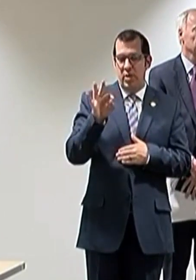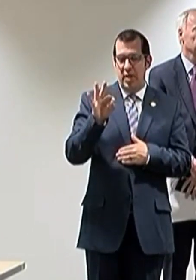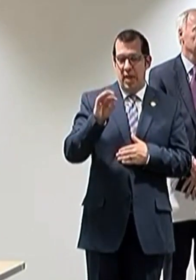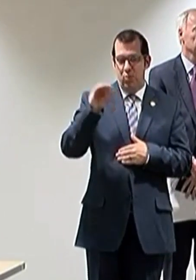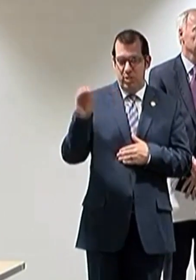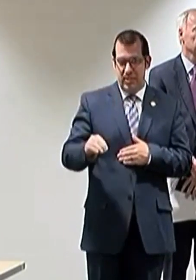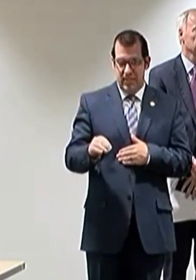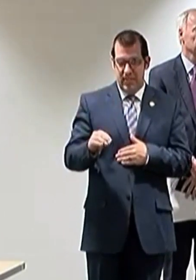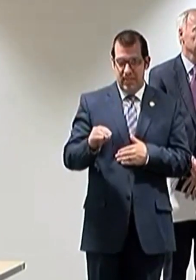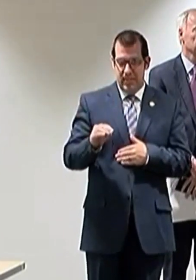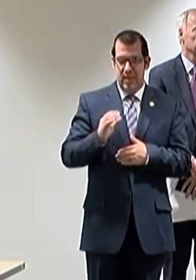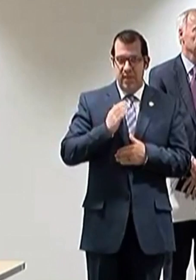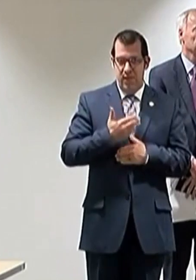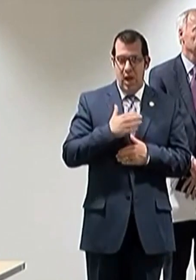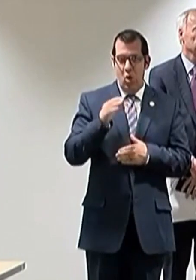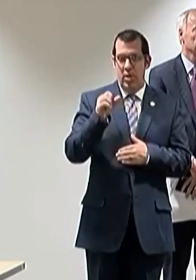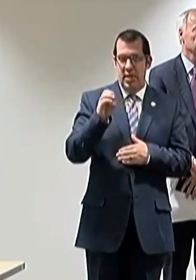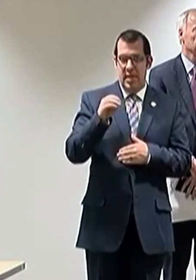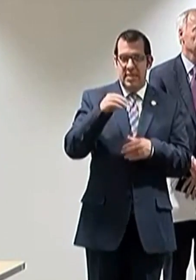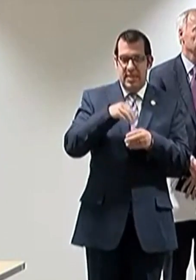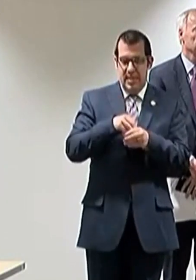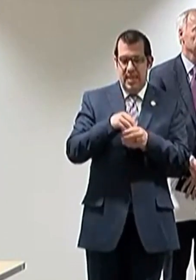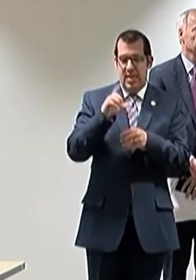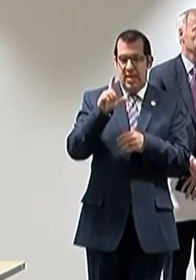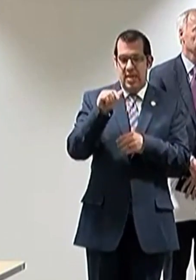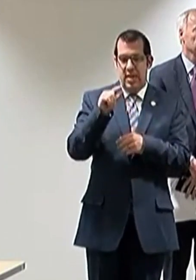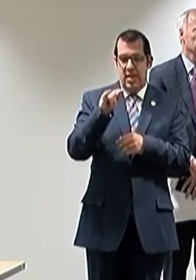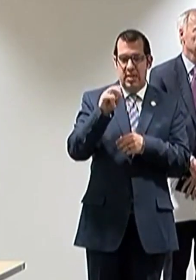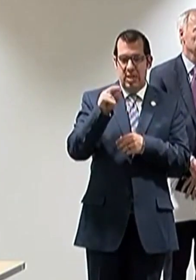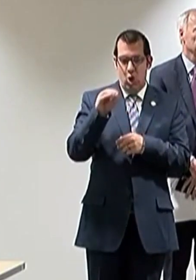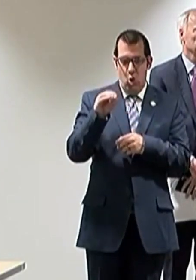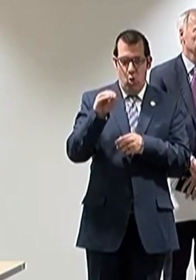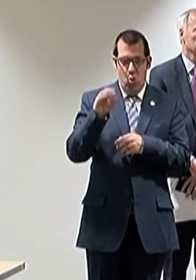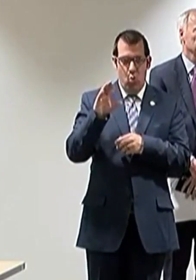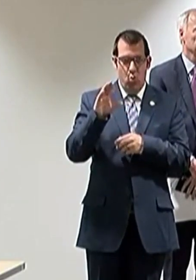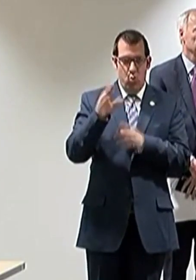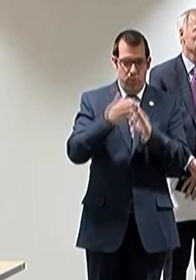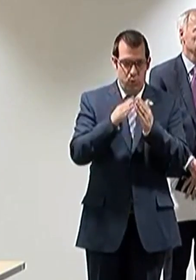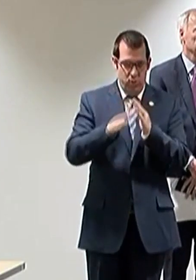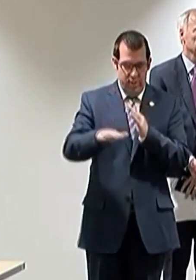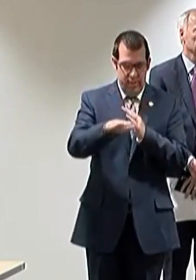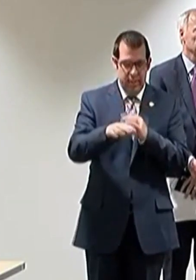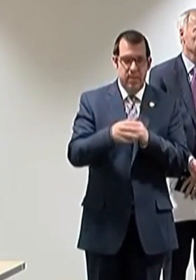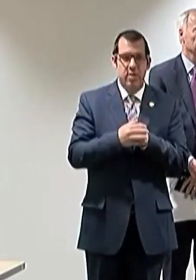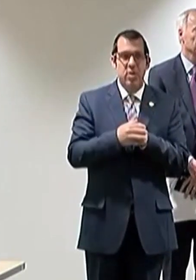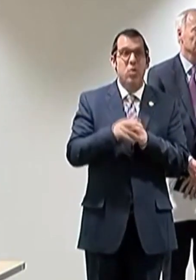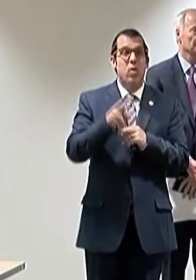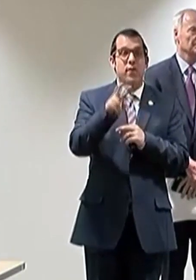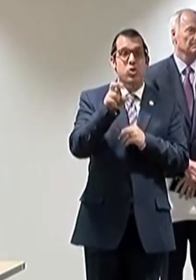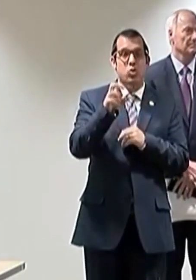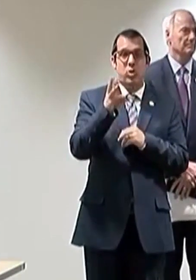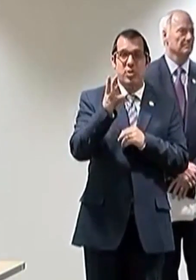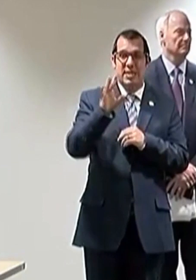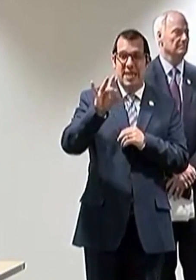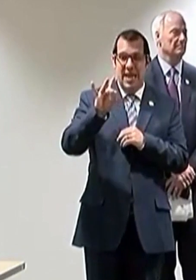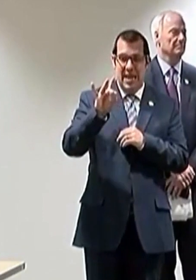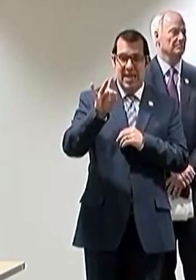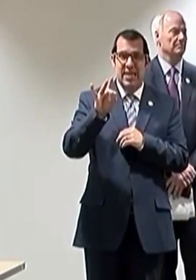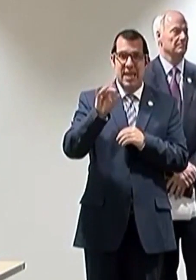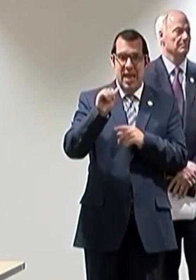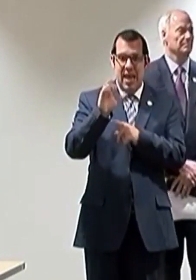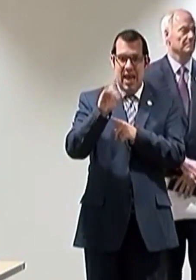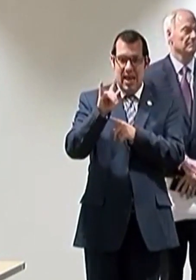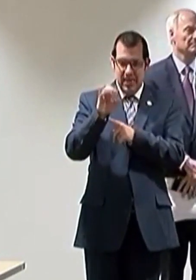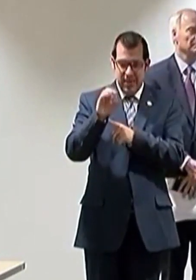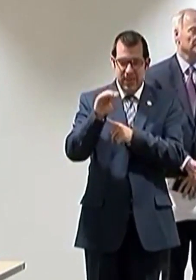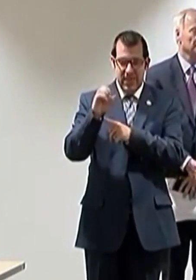of our cases in the Latino community. We have 268 active cases here in Benton